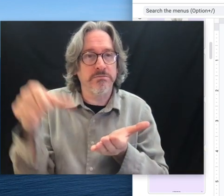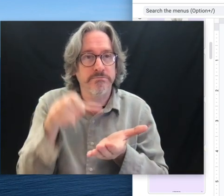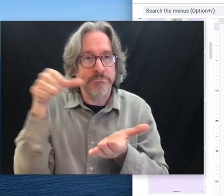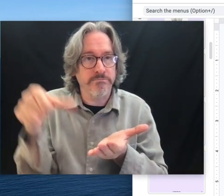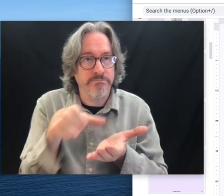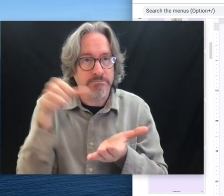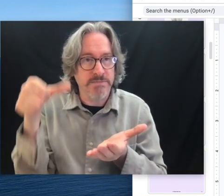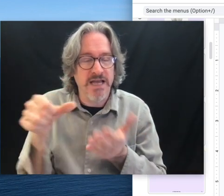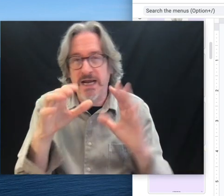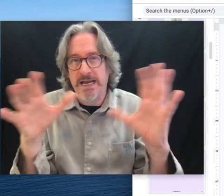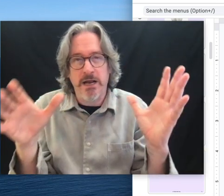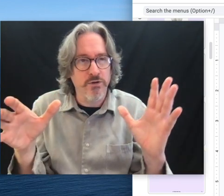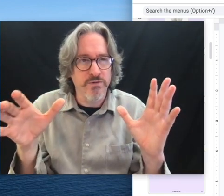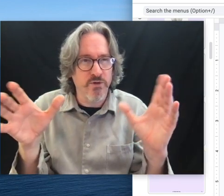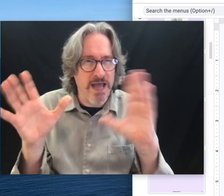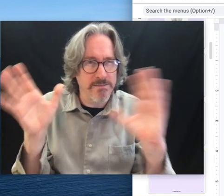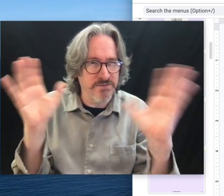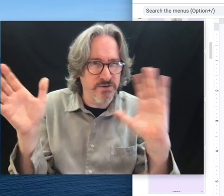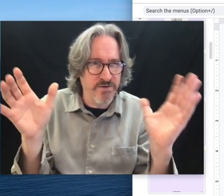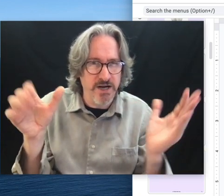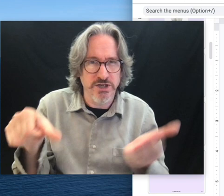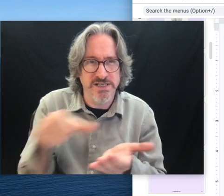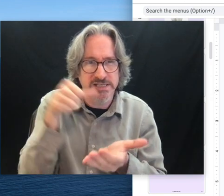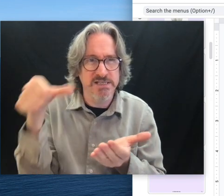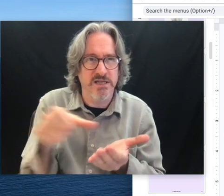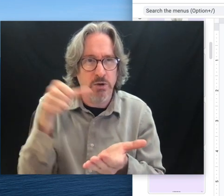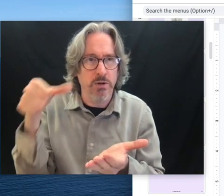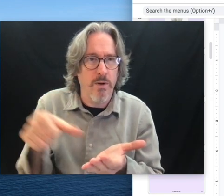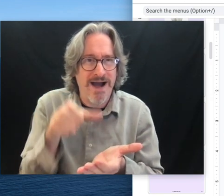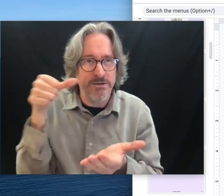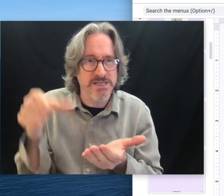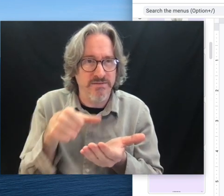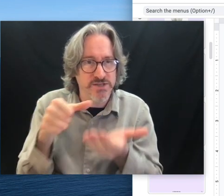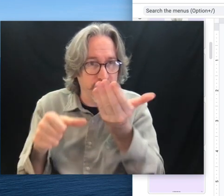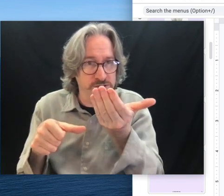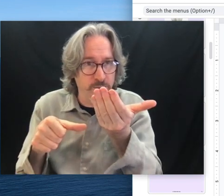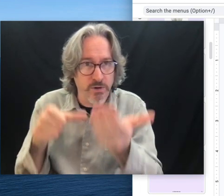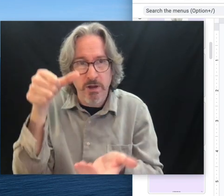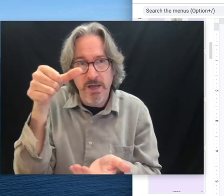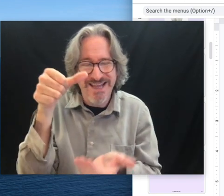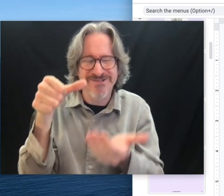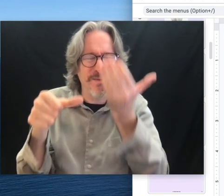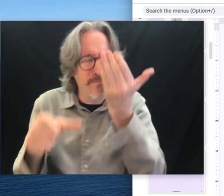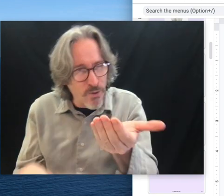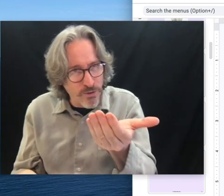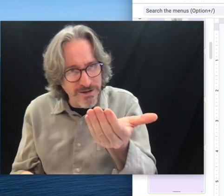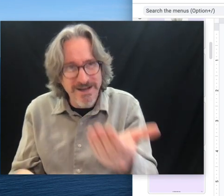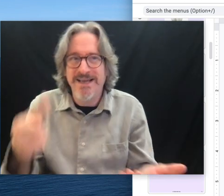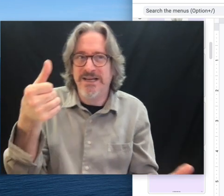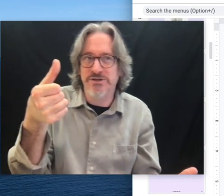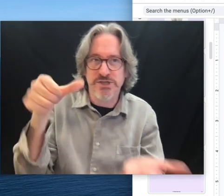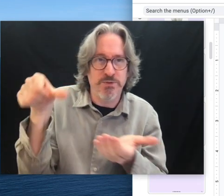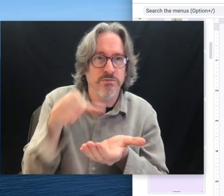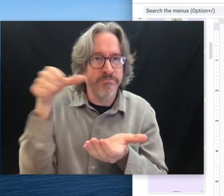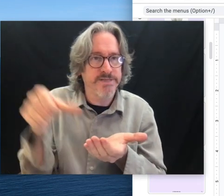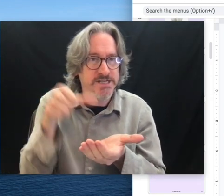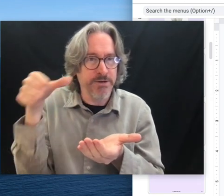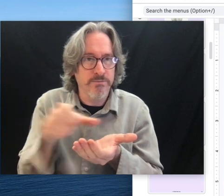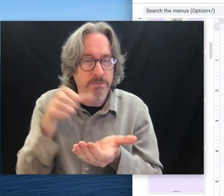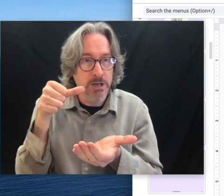Cereal. And again, I'll go through the vocabs if there's variations. This is the local Ohio sign for cereal. Here's the bowl. Here's the bowl. Here's the